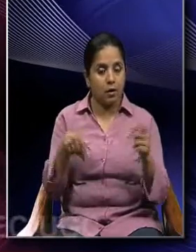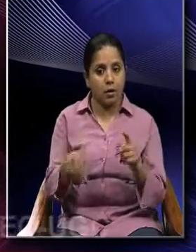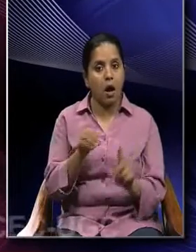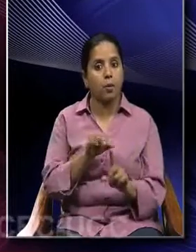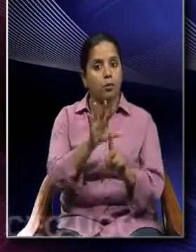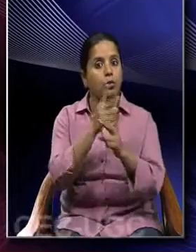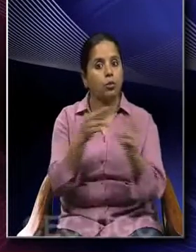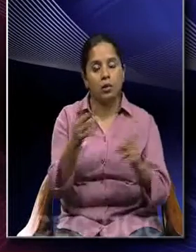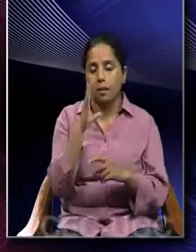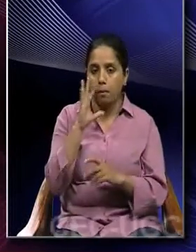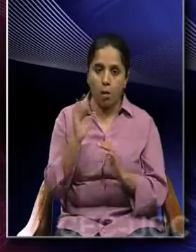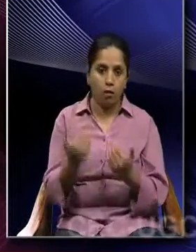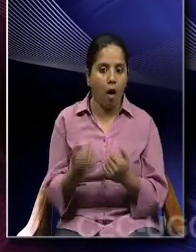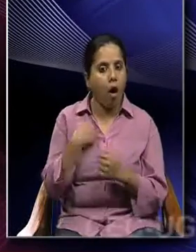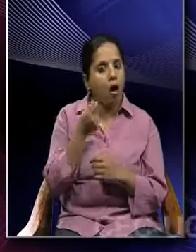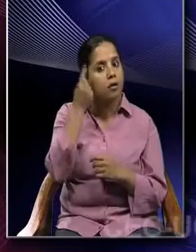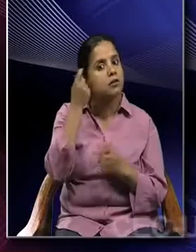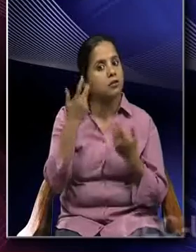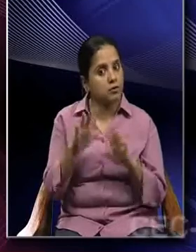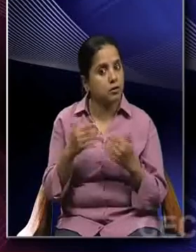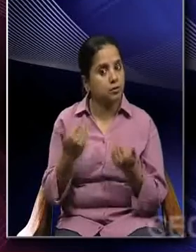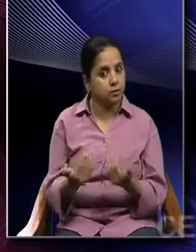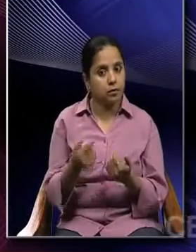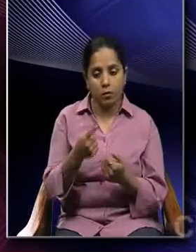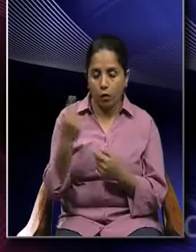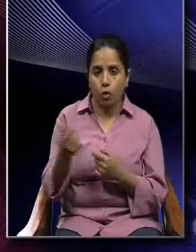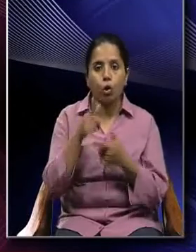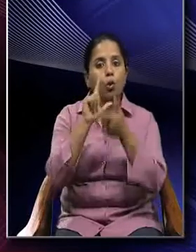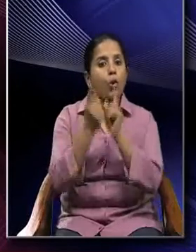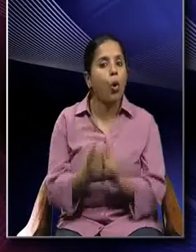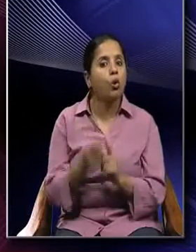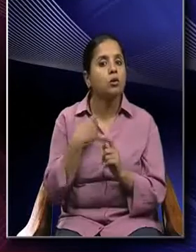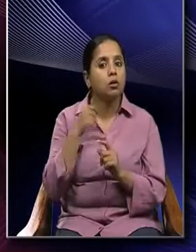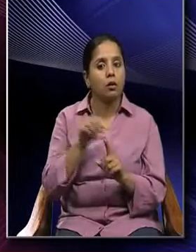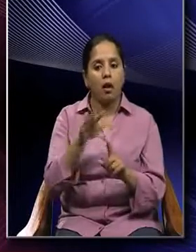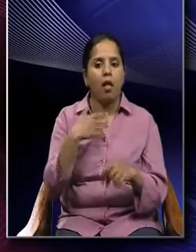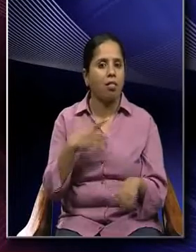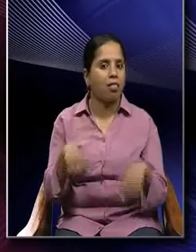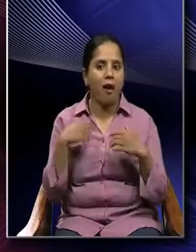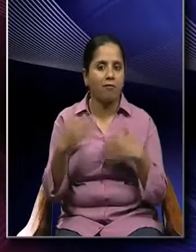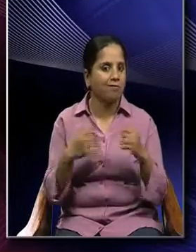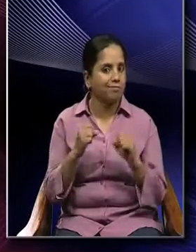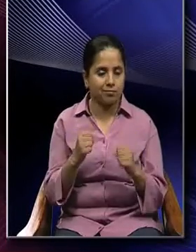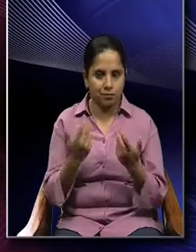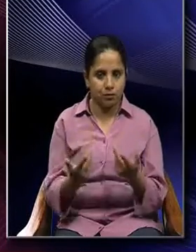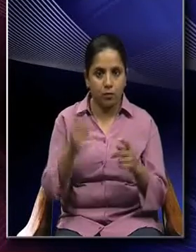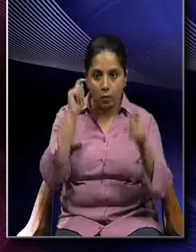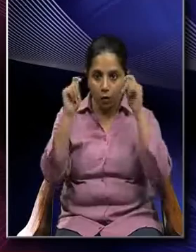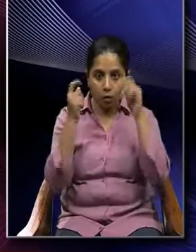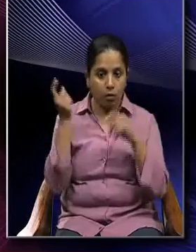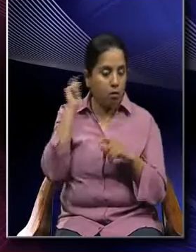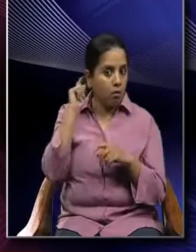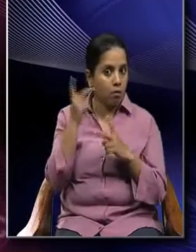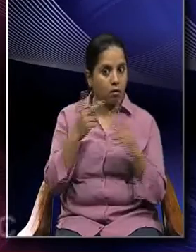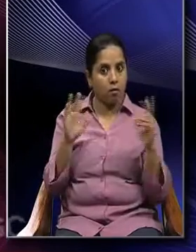evident. We have started realizing that with this only logical approach, we cannot survive. Now the role of intuition has